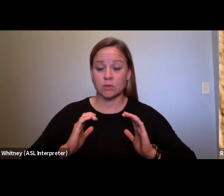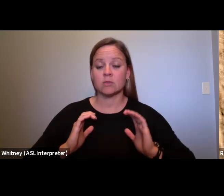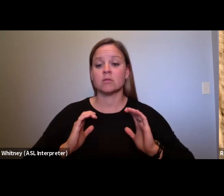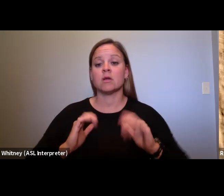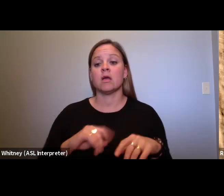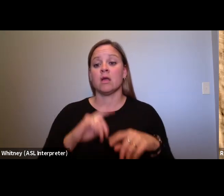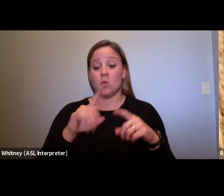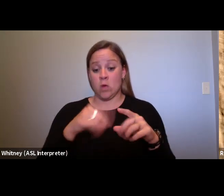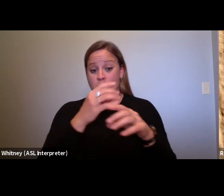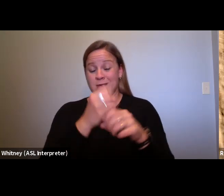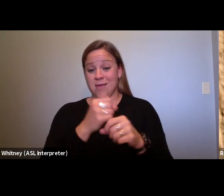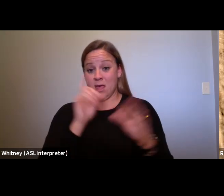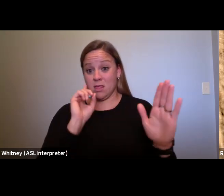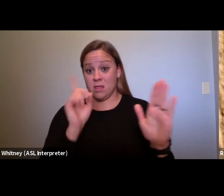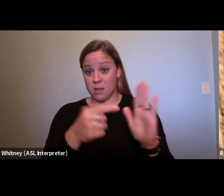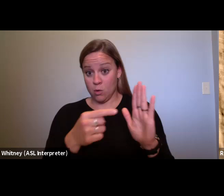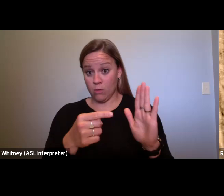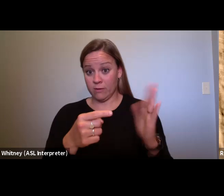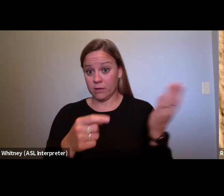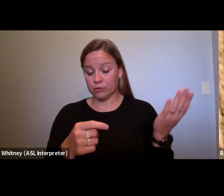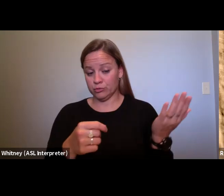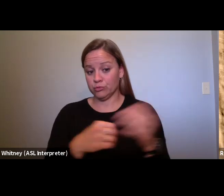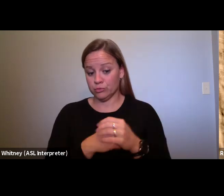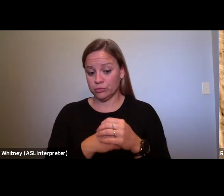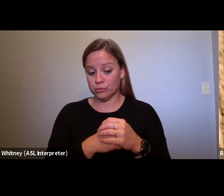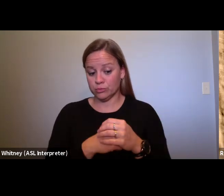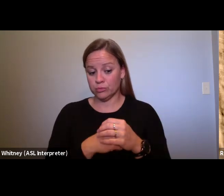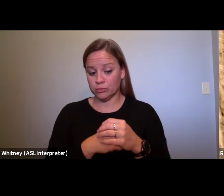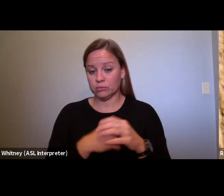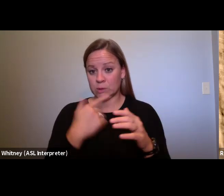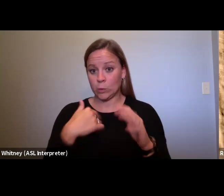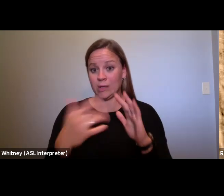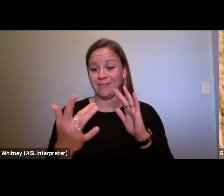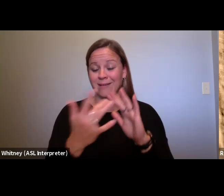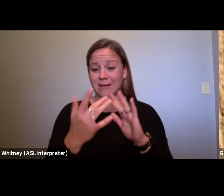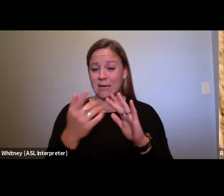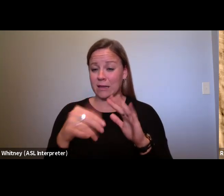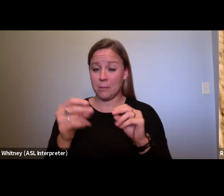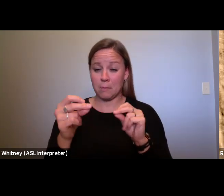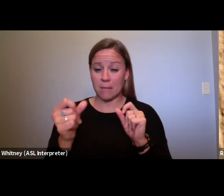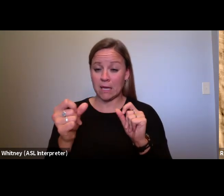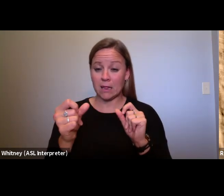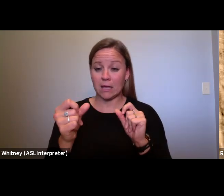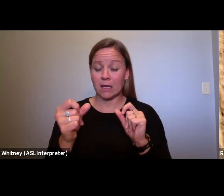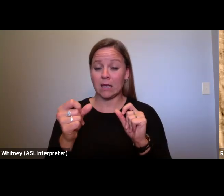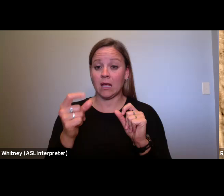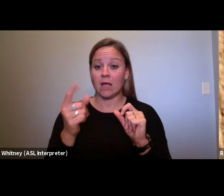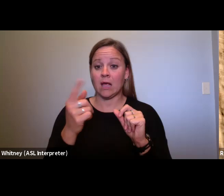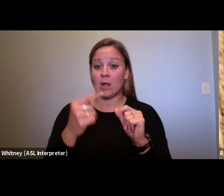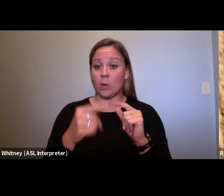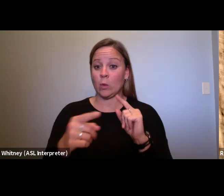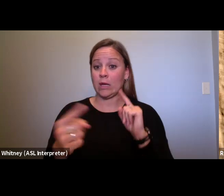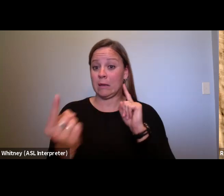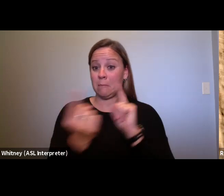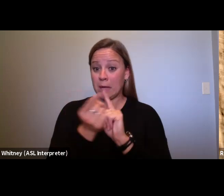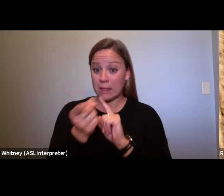when we get those notifications, you know, we contact them immediately, and we can meet them where they